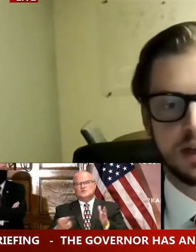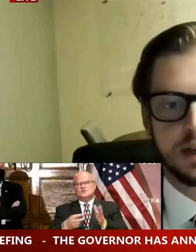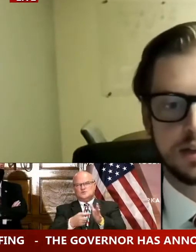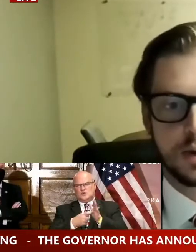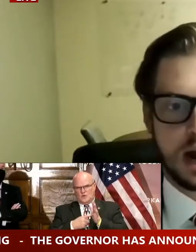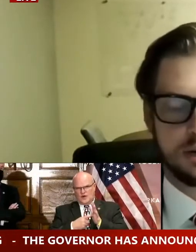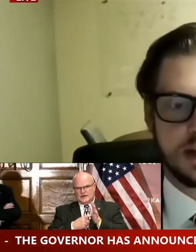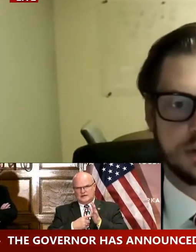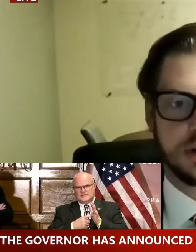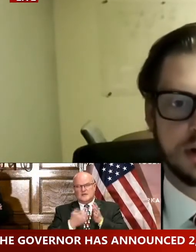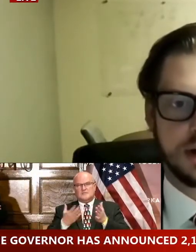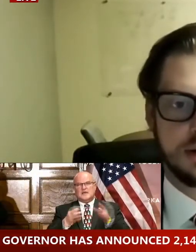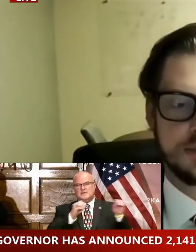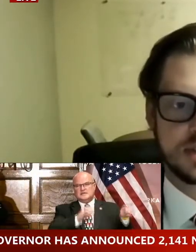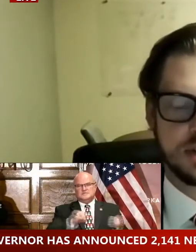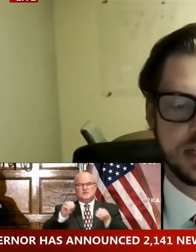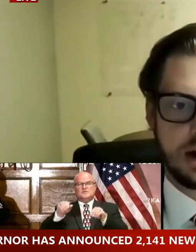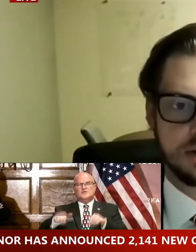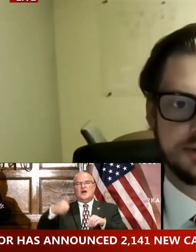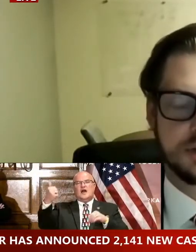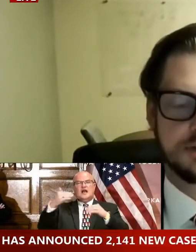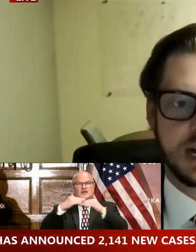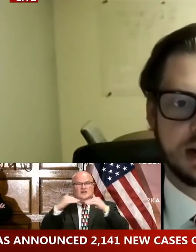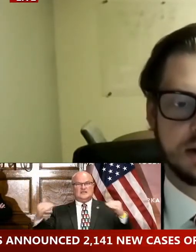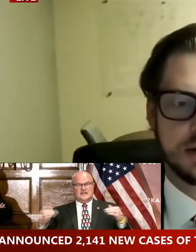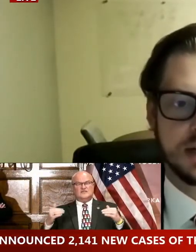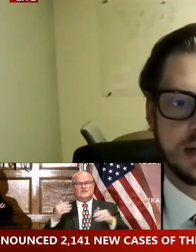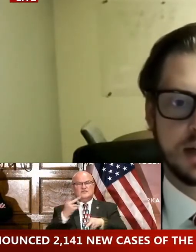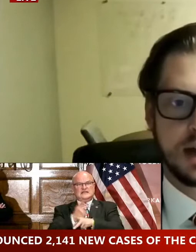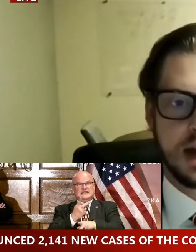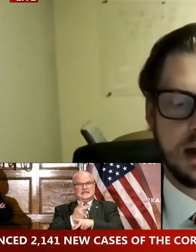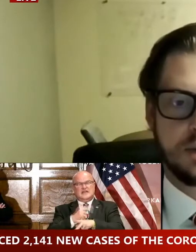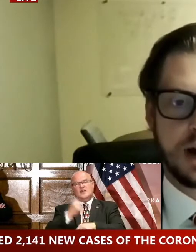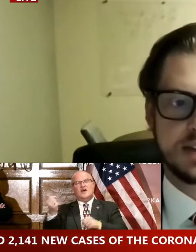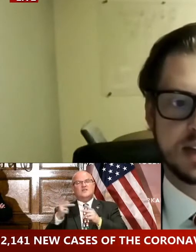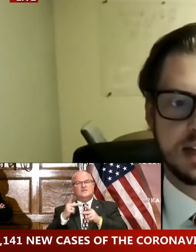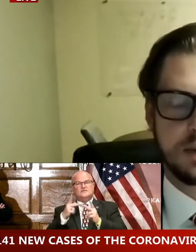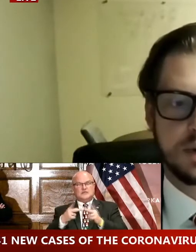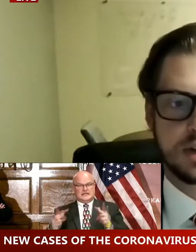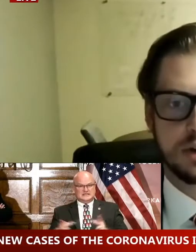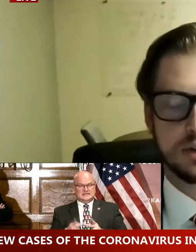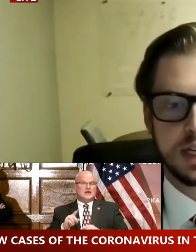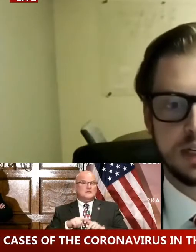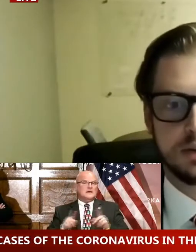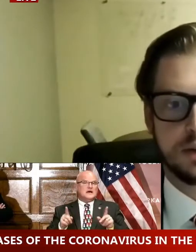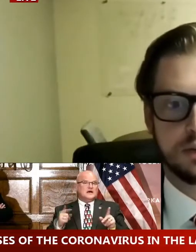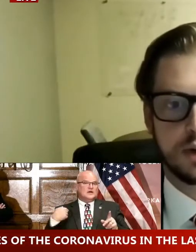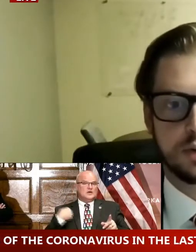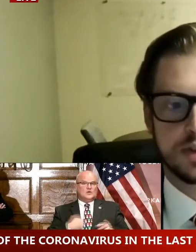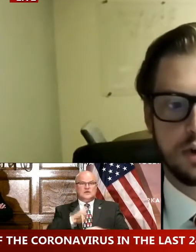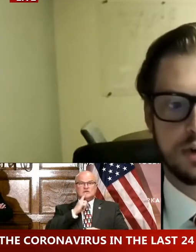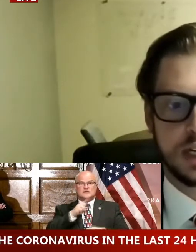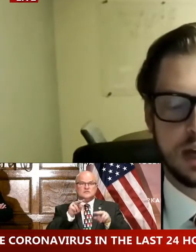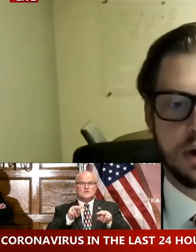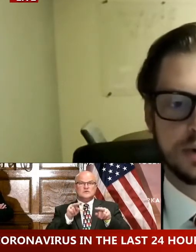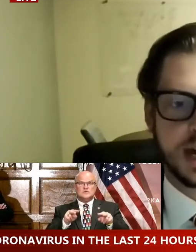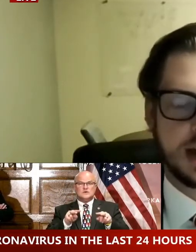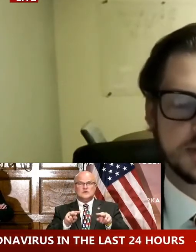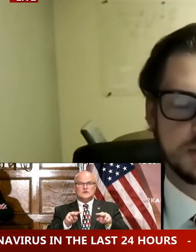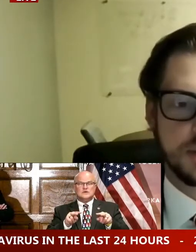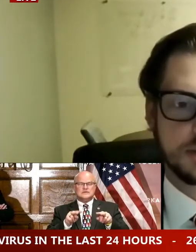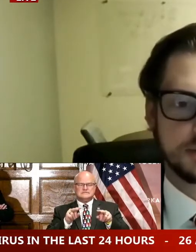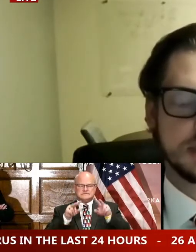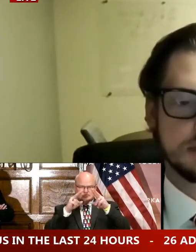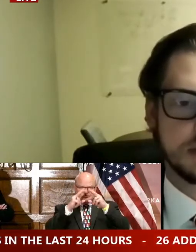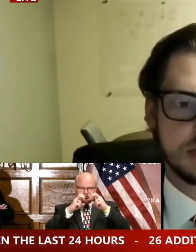patients to a higher level of facility, a higher level of care. I'd say that we certainly look with scrutiny at all